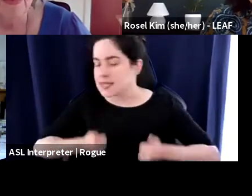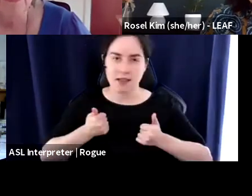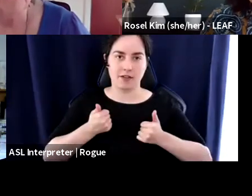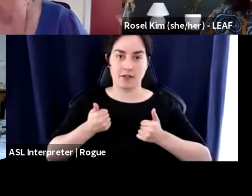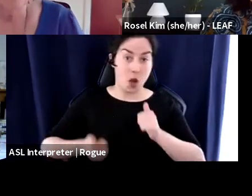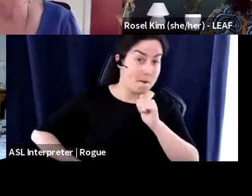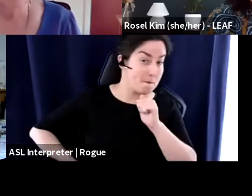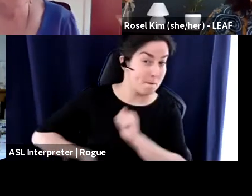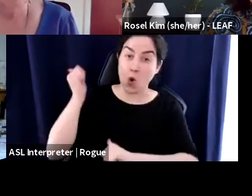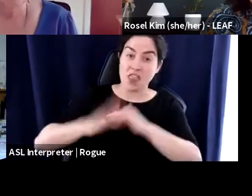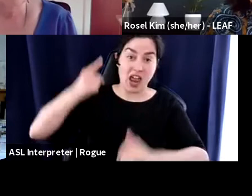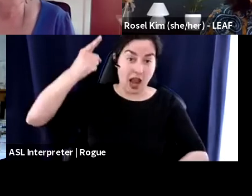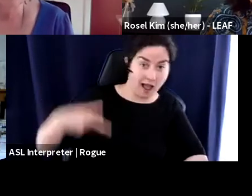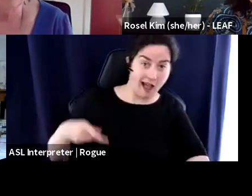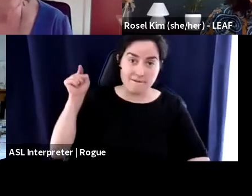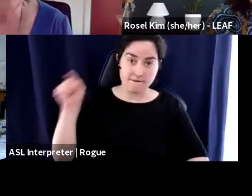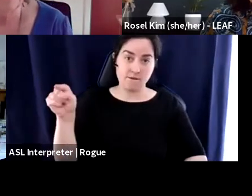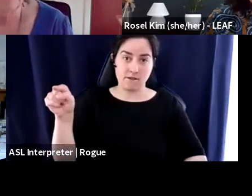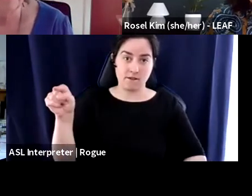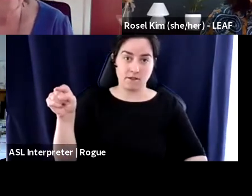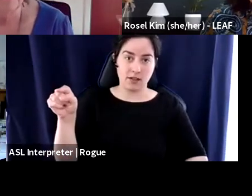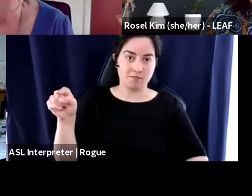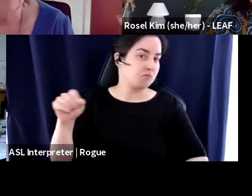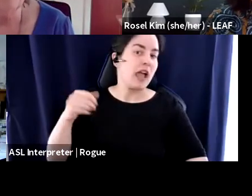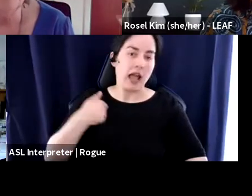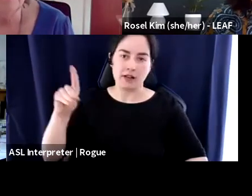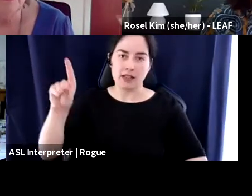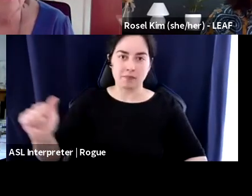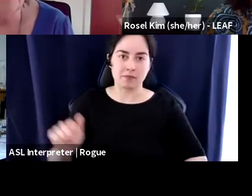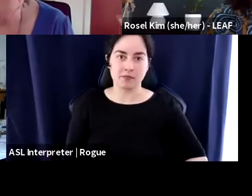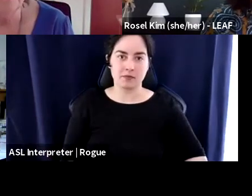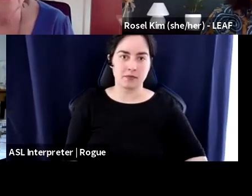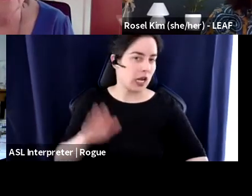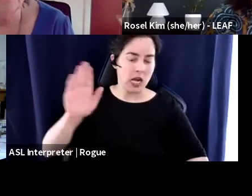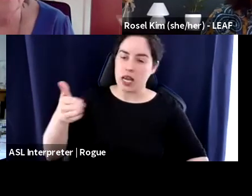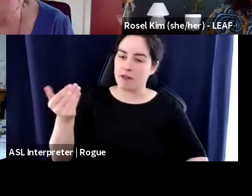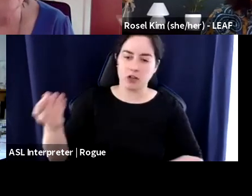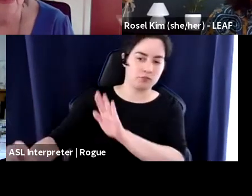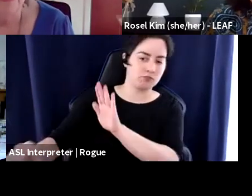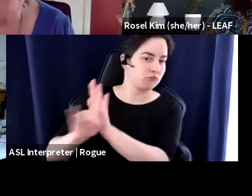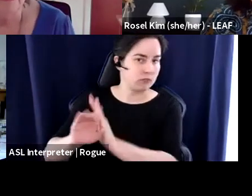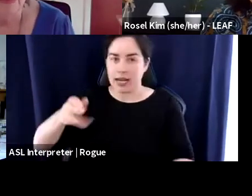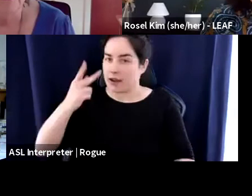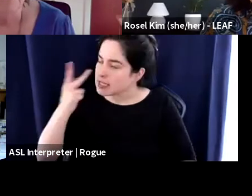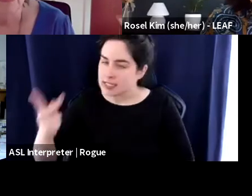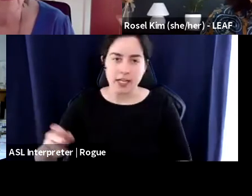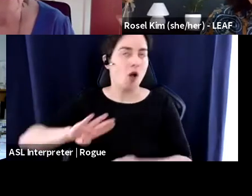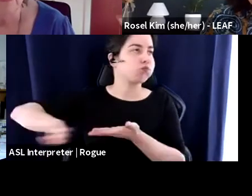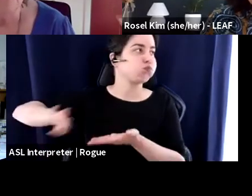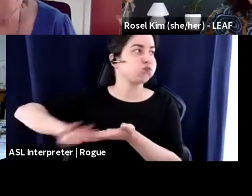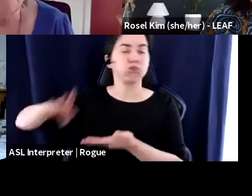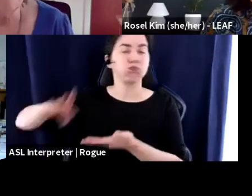disabilities that did not come up in the inquiry, and that's no joke. These are the kind of things we have to look at in terms of what we aren't